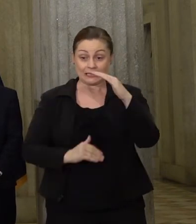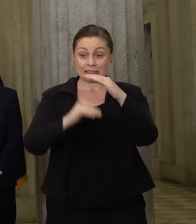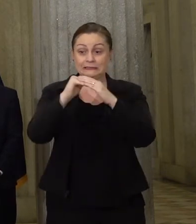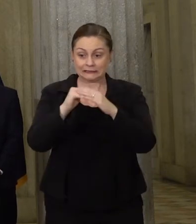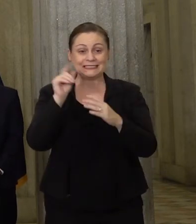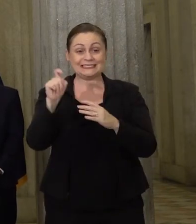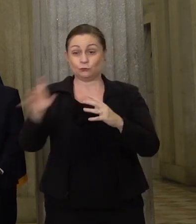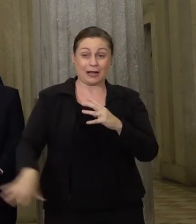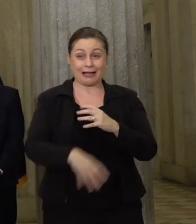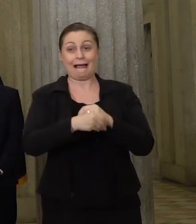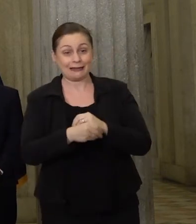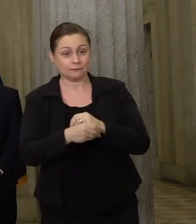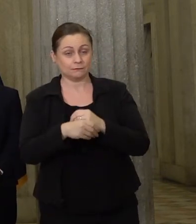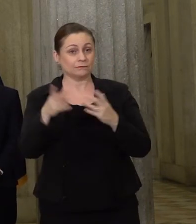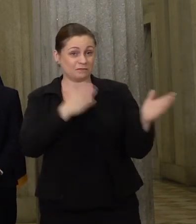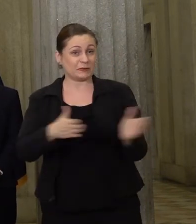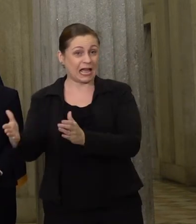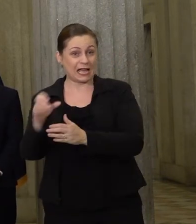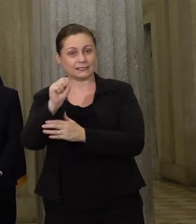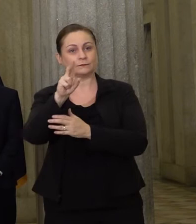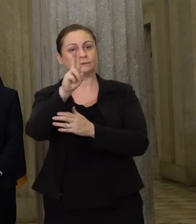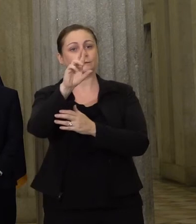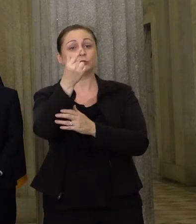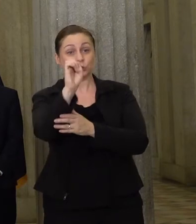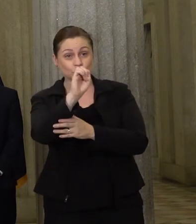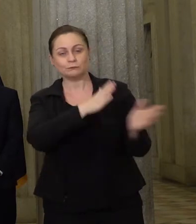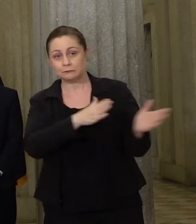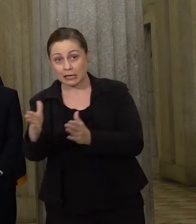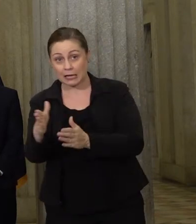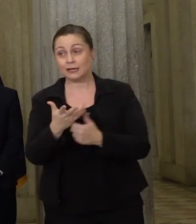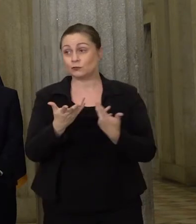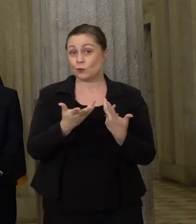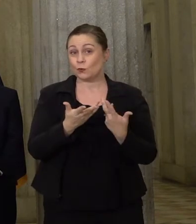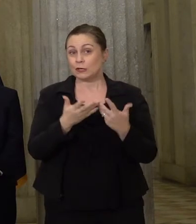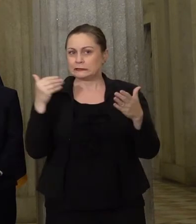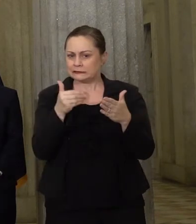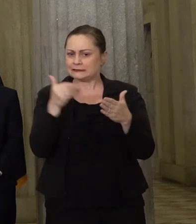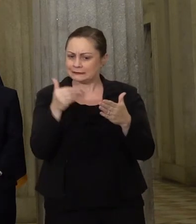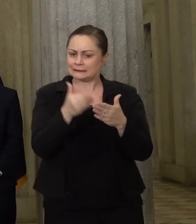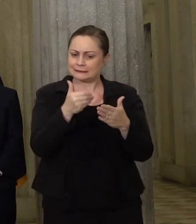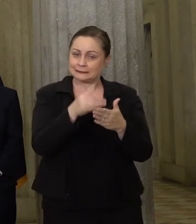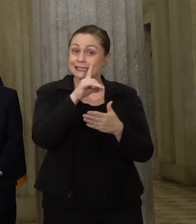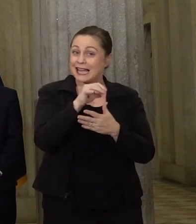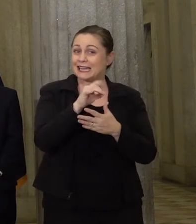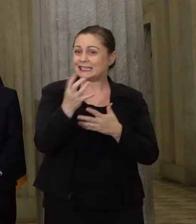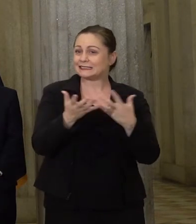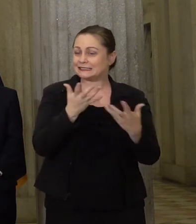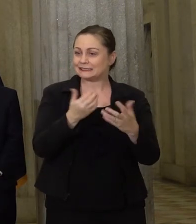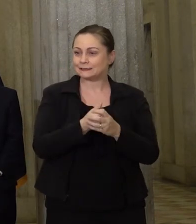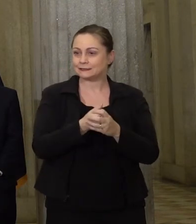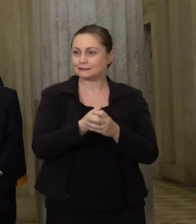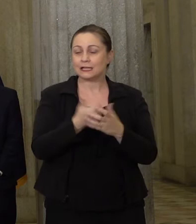in the state that are in that priority list, and would you pay closer to 80% then? So I am not aware